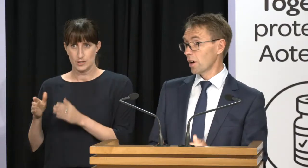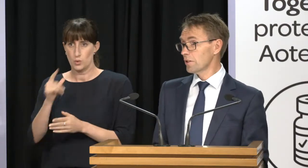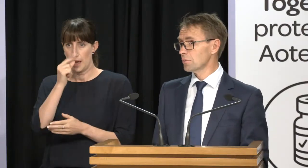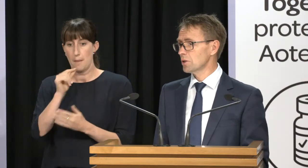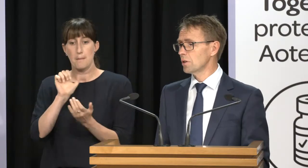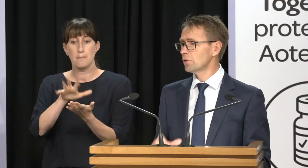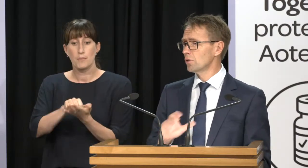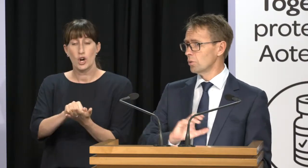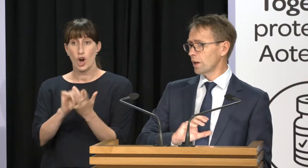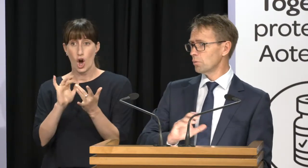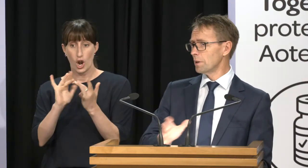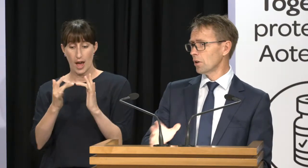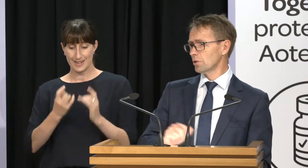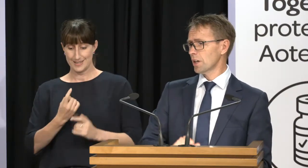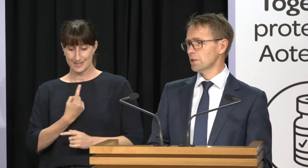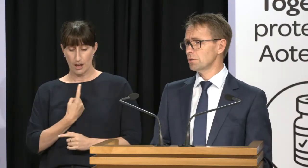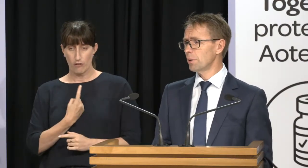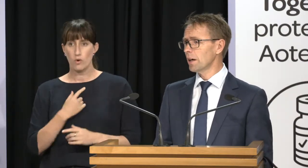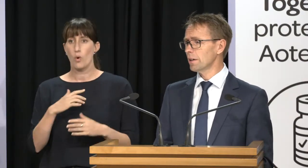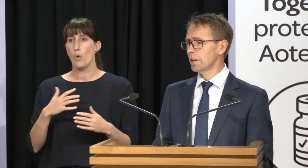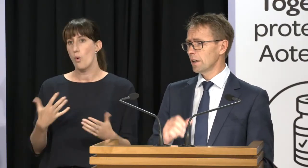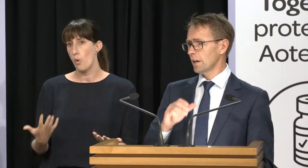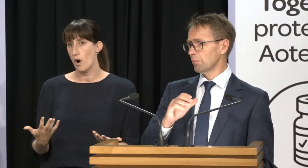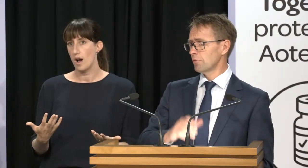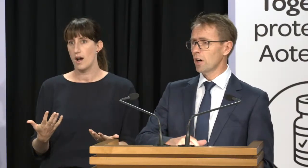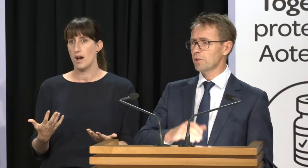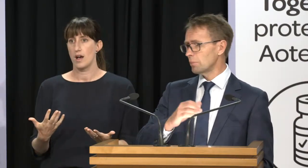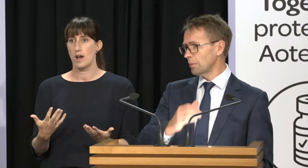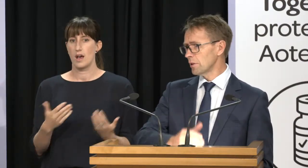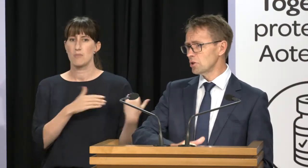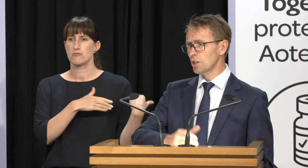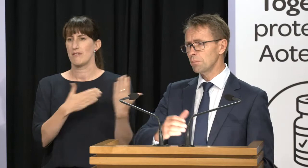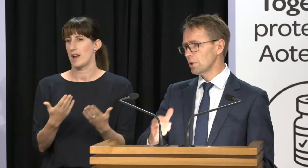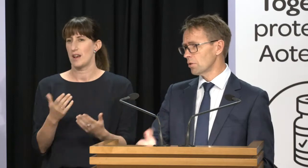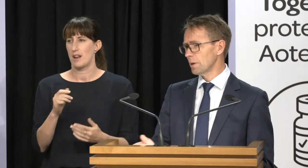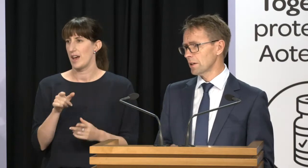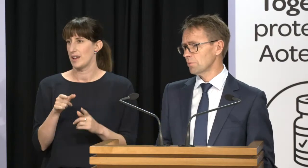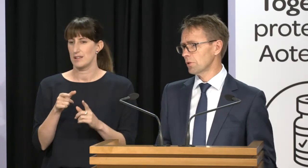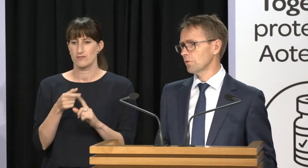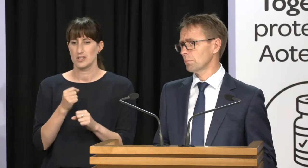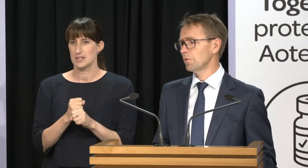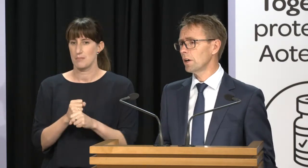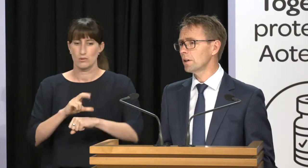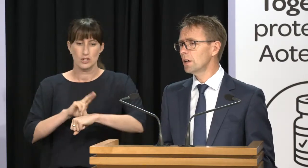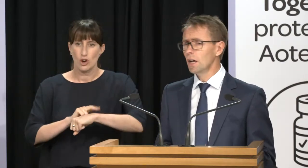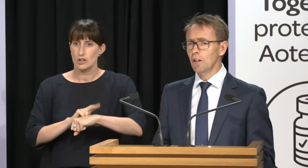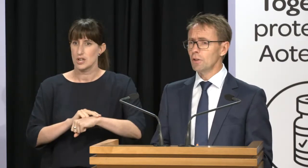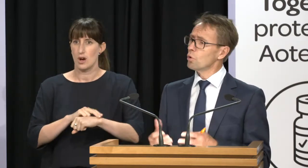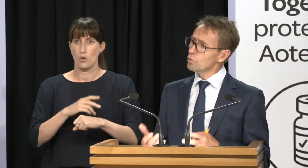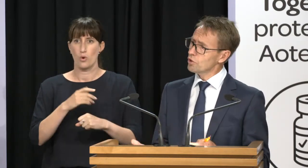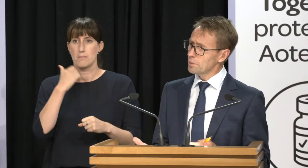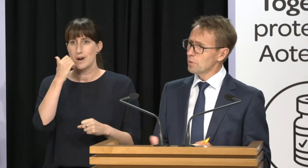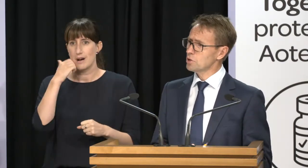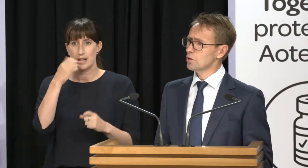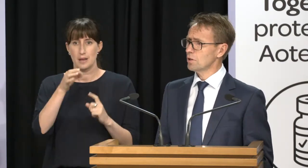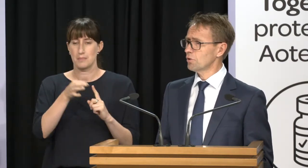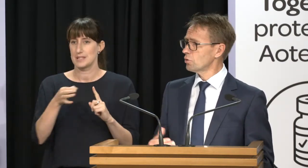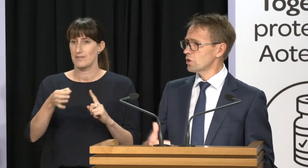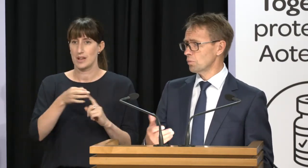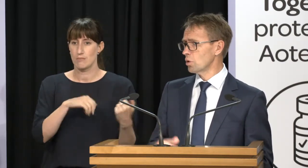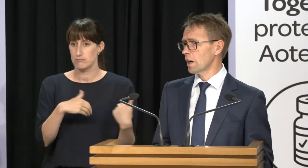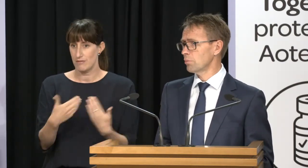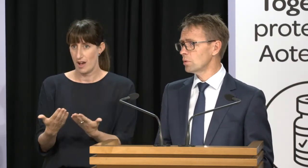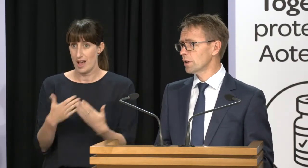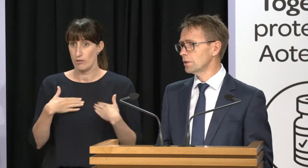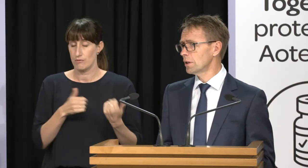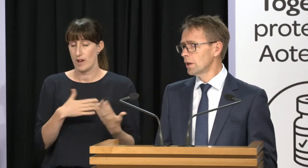book online themselves, or they will be contacted by a provider. It might be their GP or a Māori or Pacific provider. There will also be opportunities for